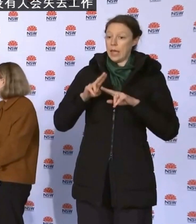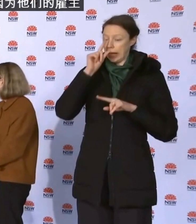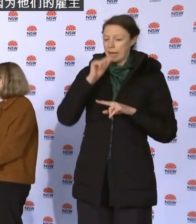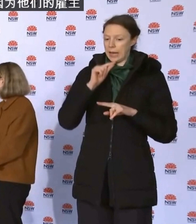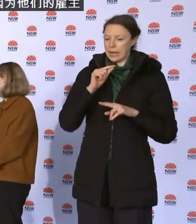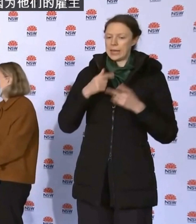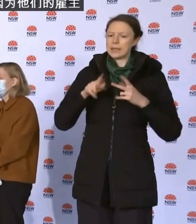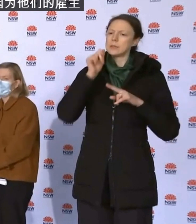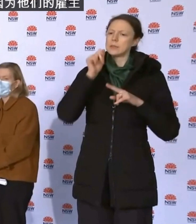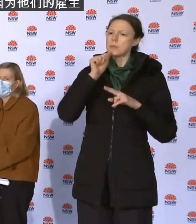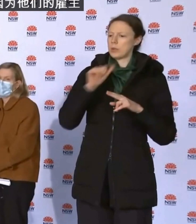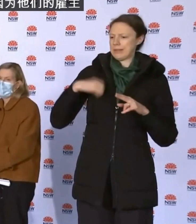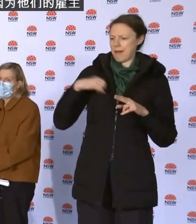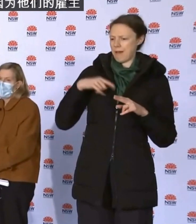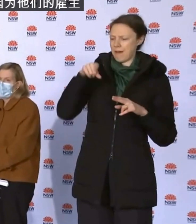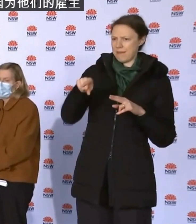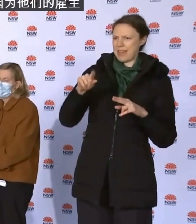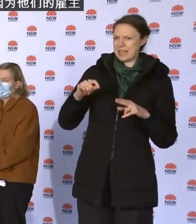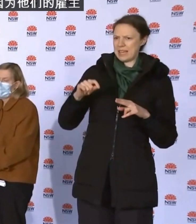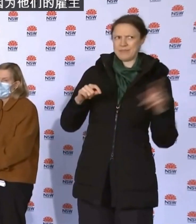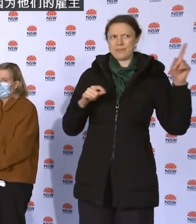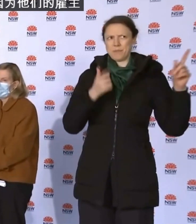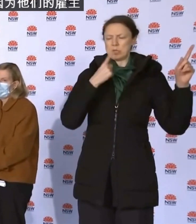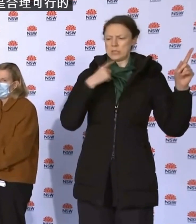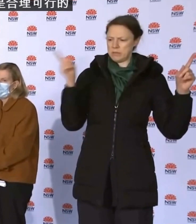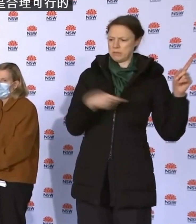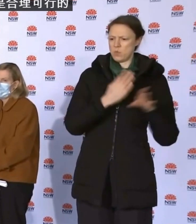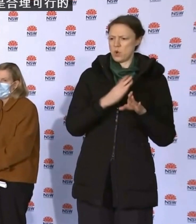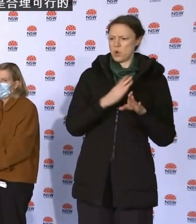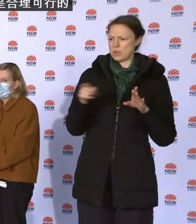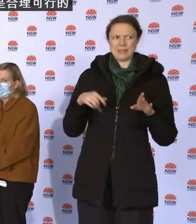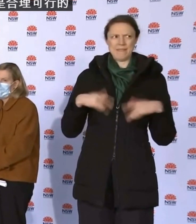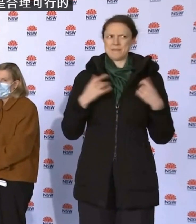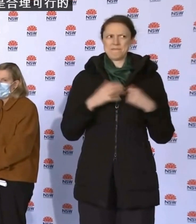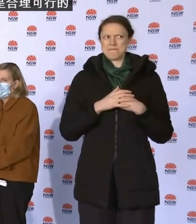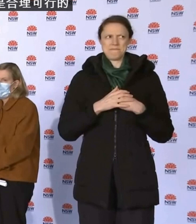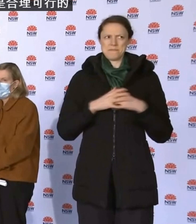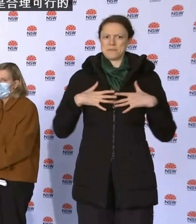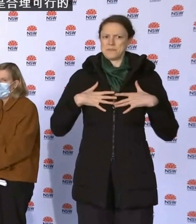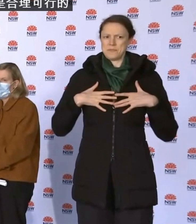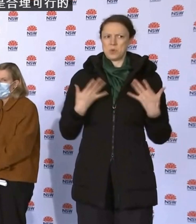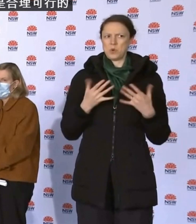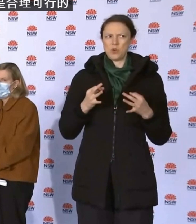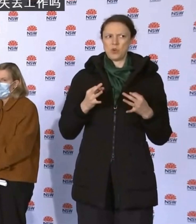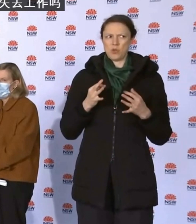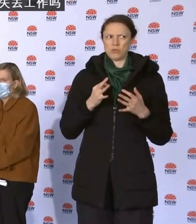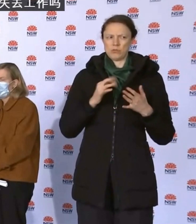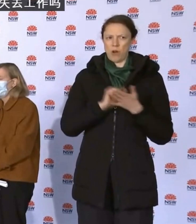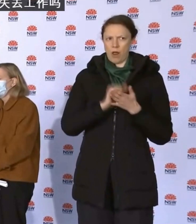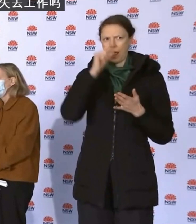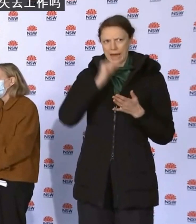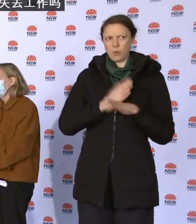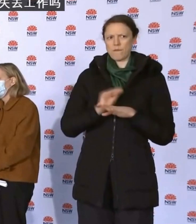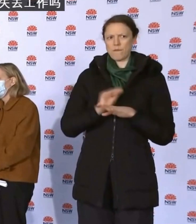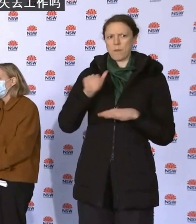authorities that their employer is making them come into the office because their employer doesn't think that they can, it's reasonably practicable for them to work from home? Can you